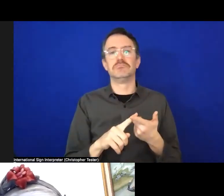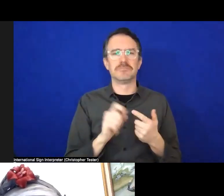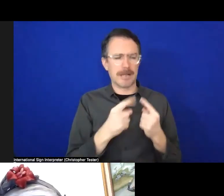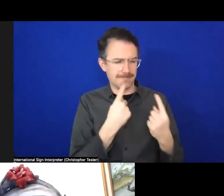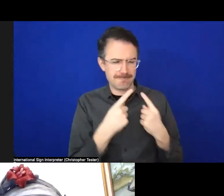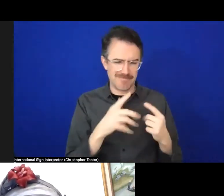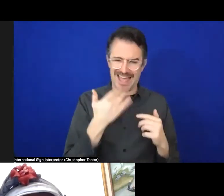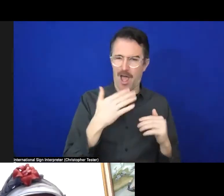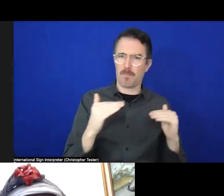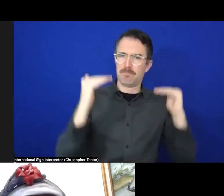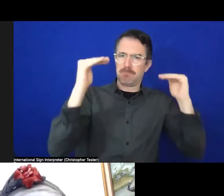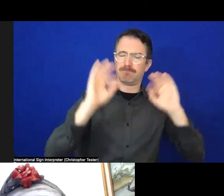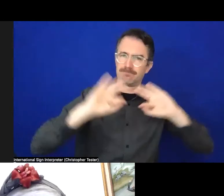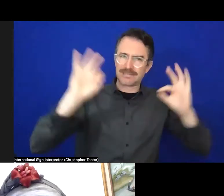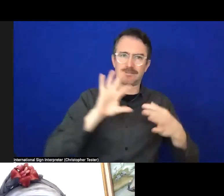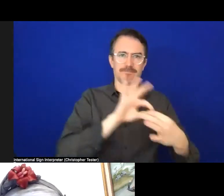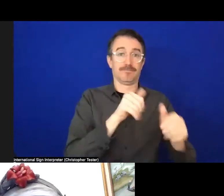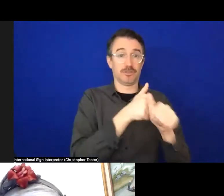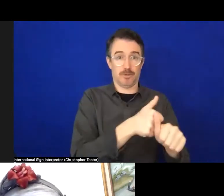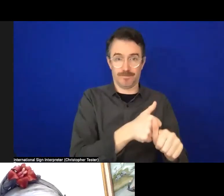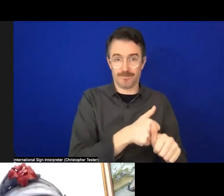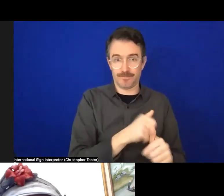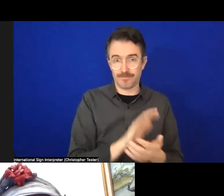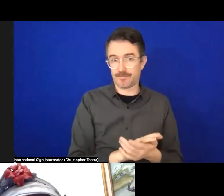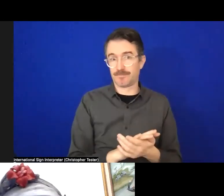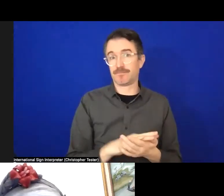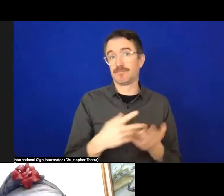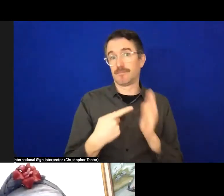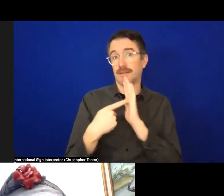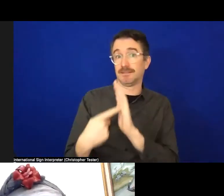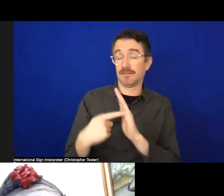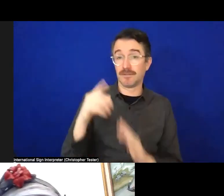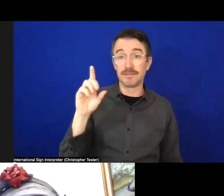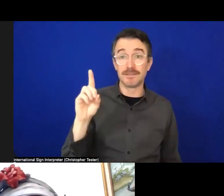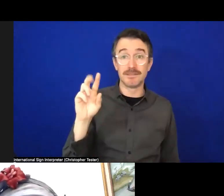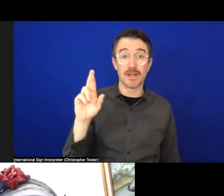good example what the DRF has been doing around the world. I think it's very